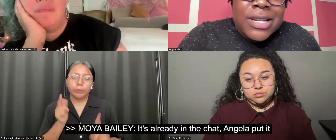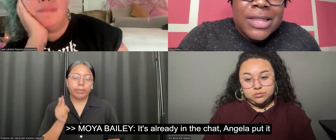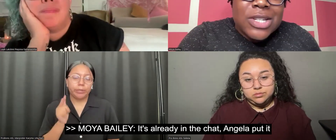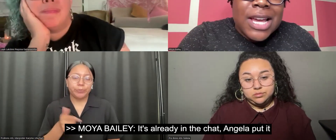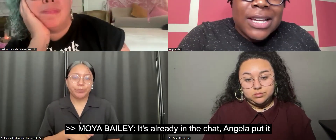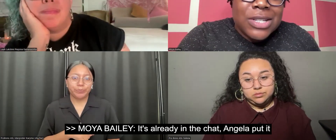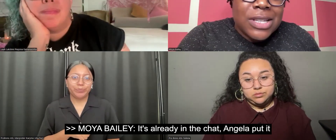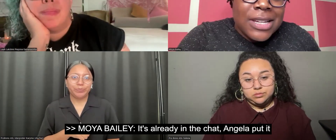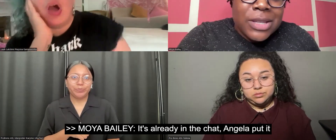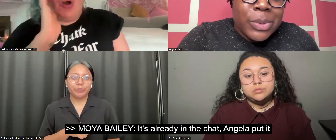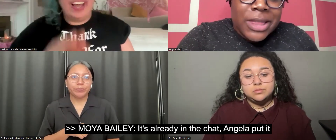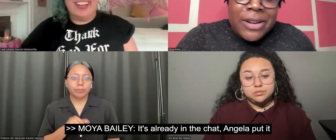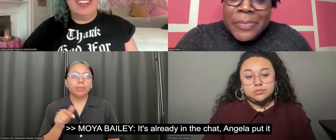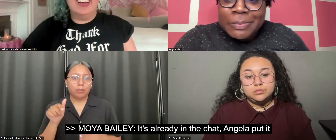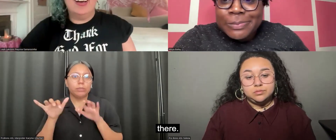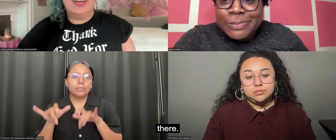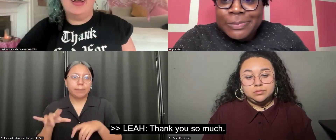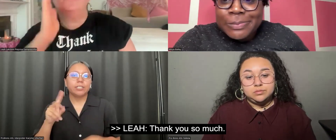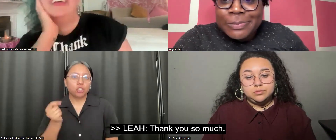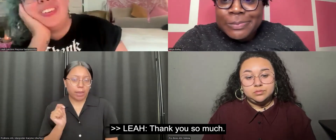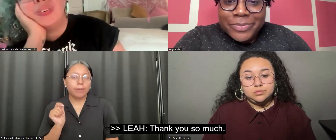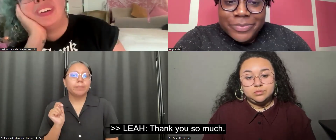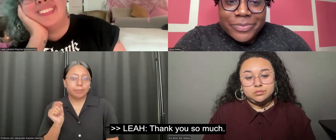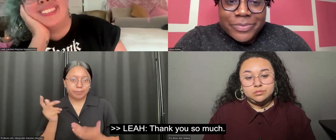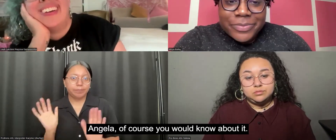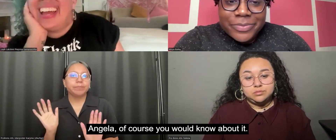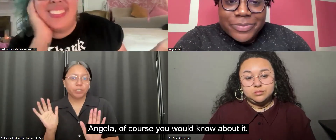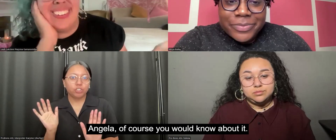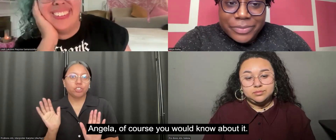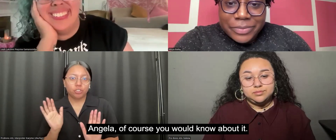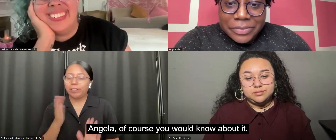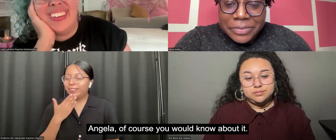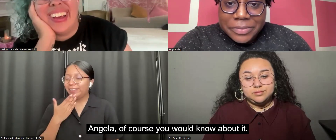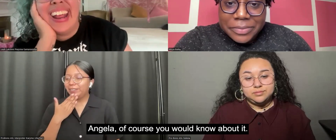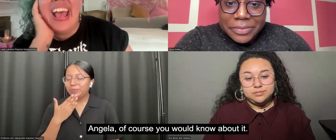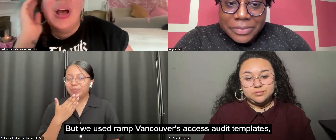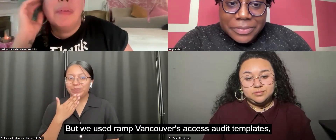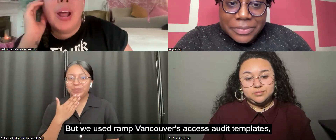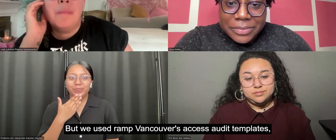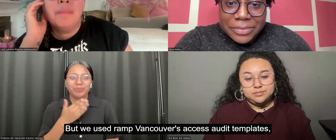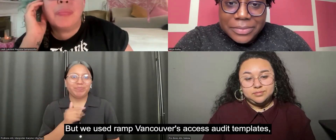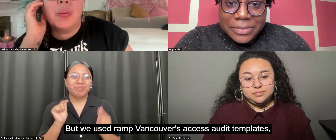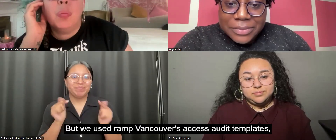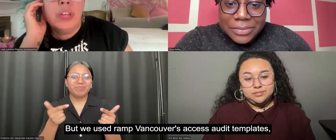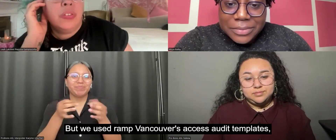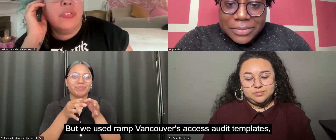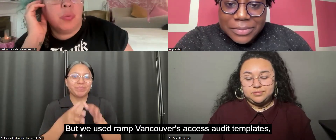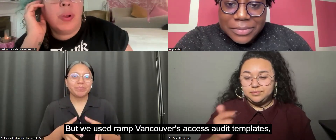But it's already in the chat. Angela put it okay. there. Okay, great. Oh, thank you so much. Oh yeah, Angela, of course you would know about it. But